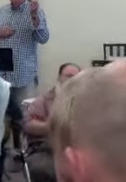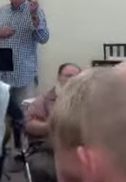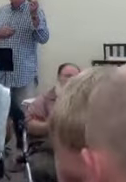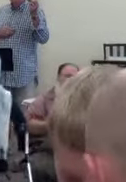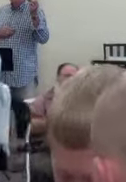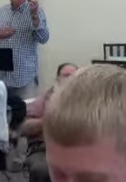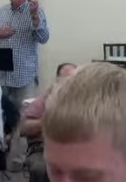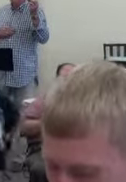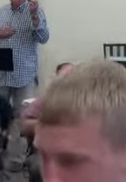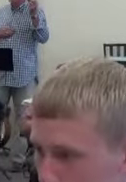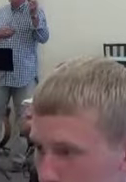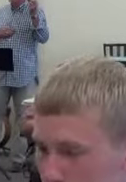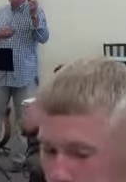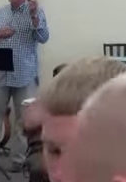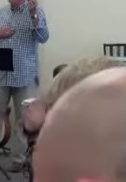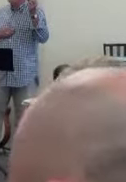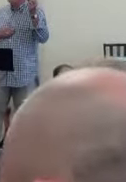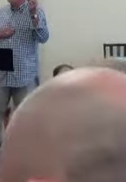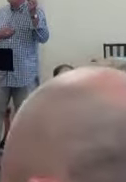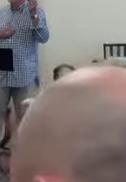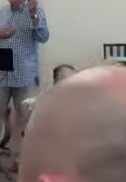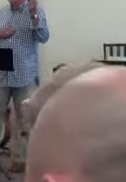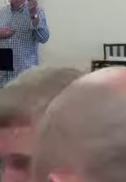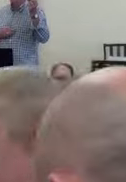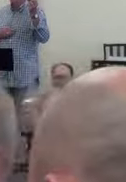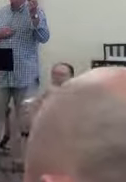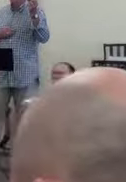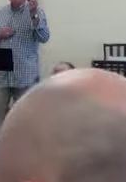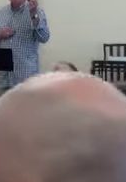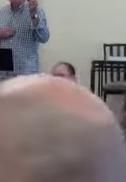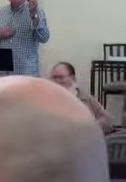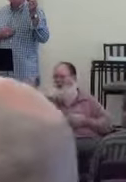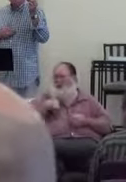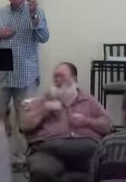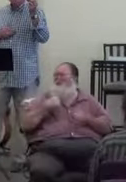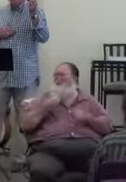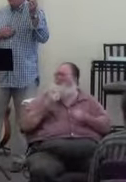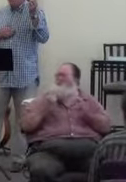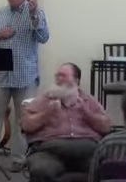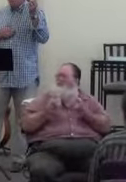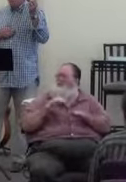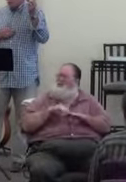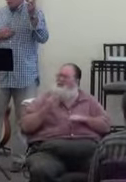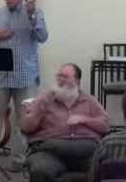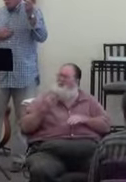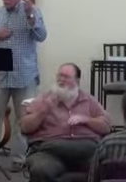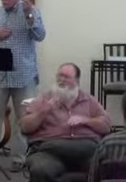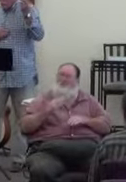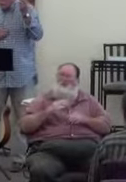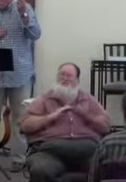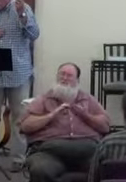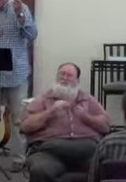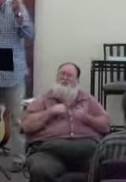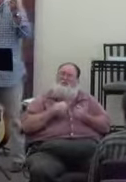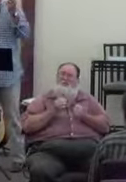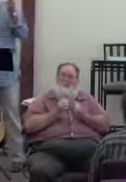I want you to reflect on that. Just say, Father, I sinned against him. Please forgive me. He'll do it.